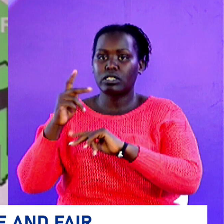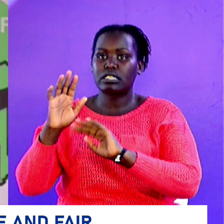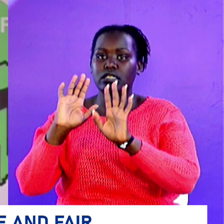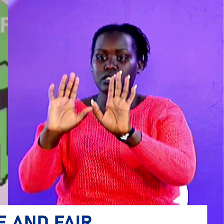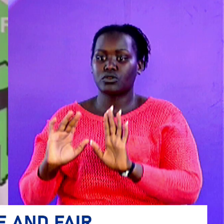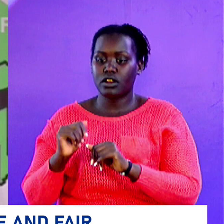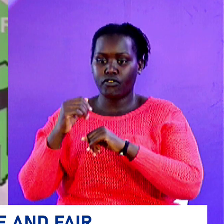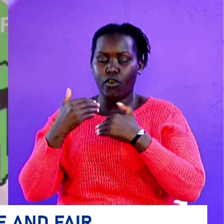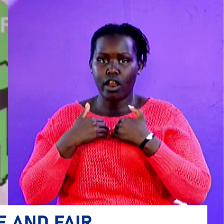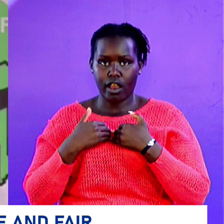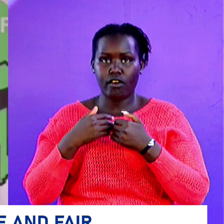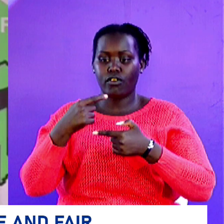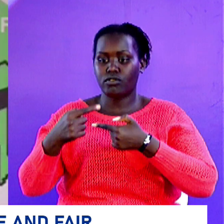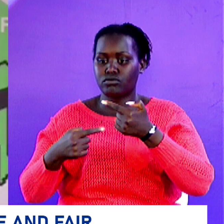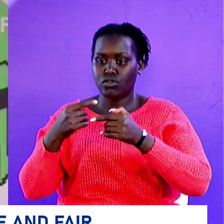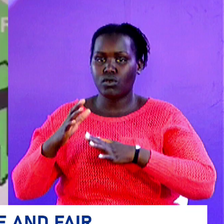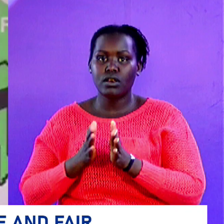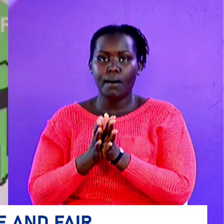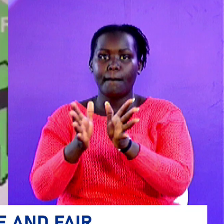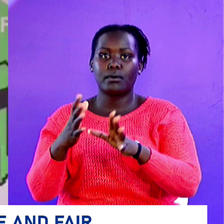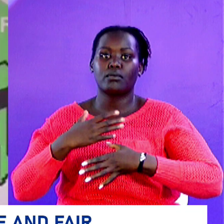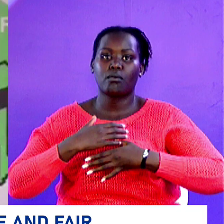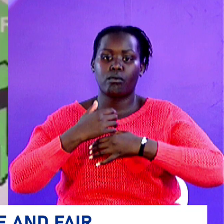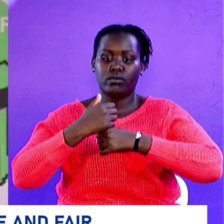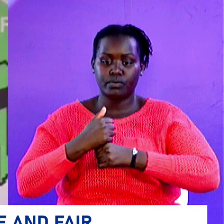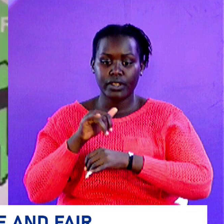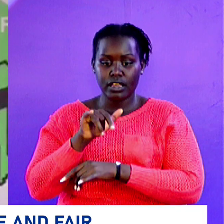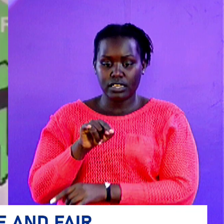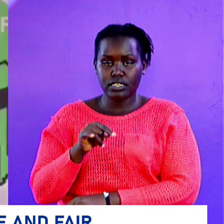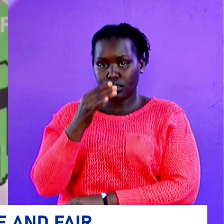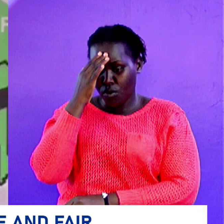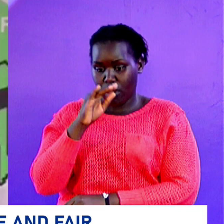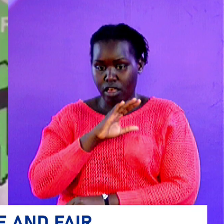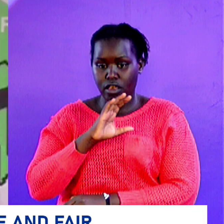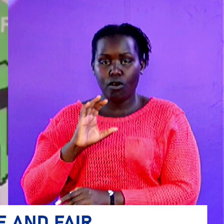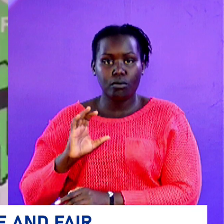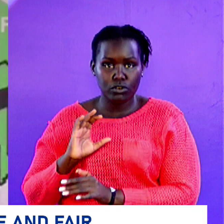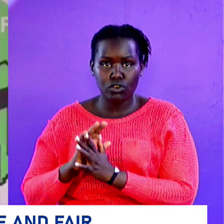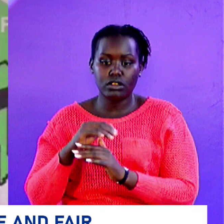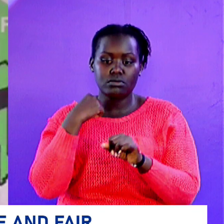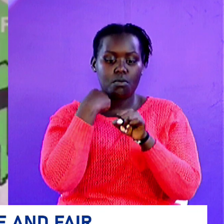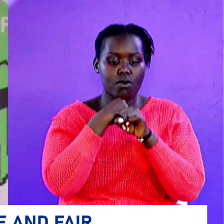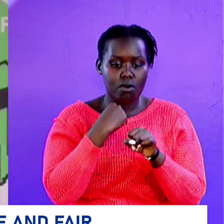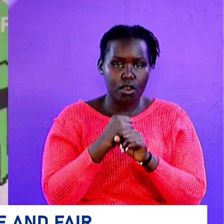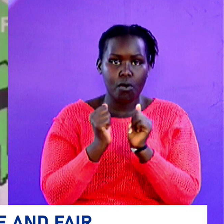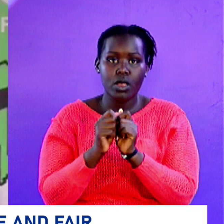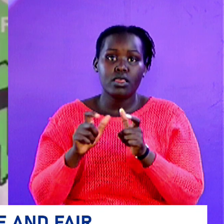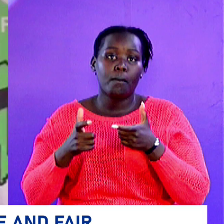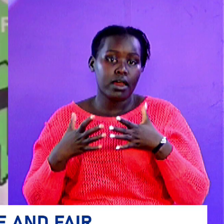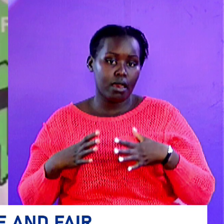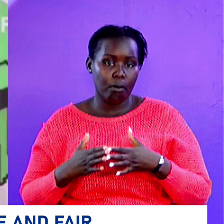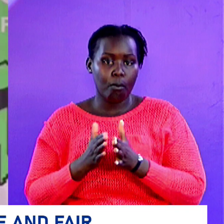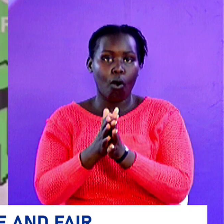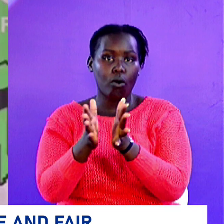and sustaining public confidence. This is why the Commission is committed to working with the media